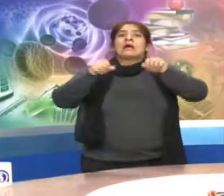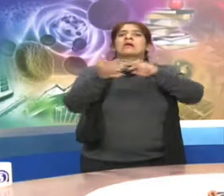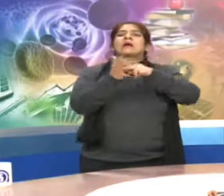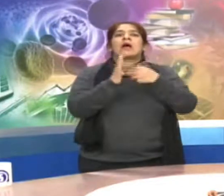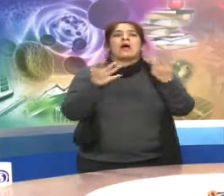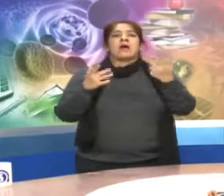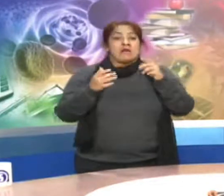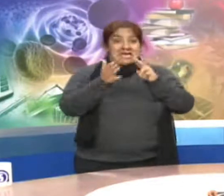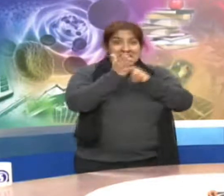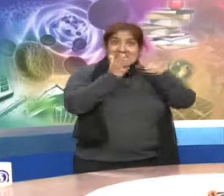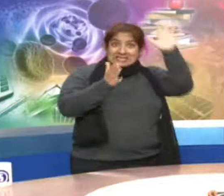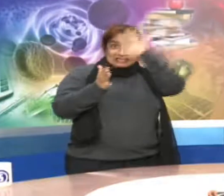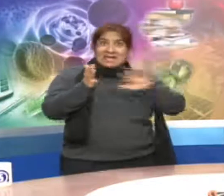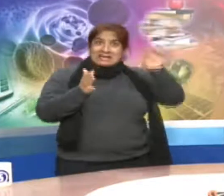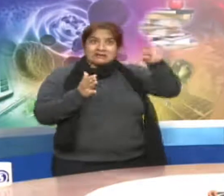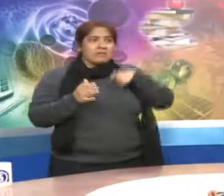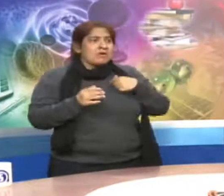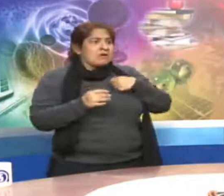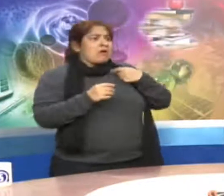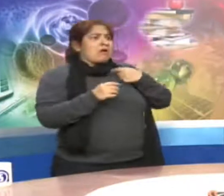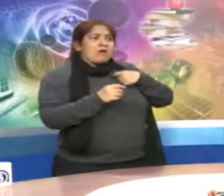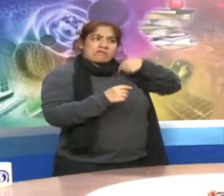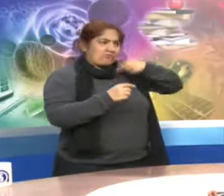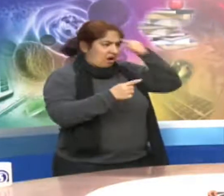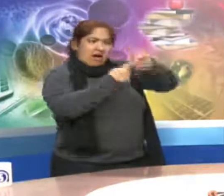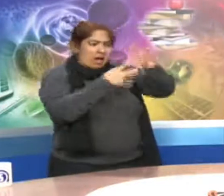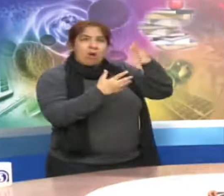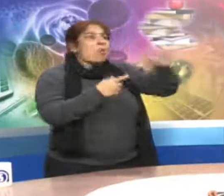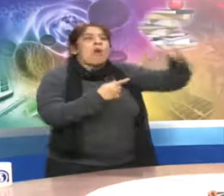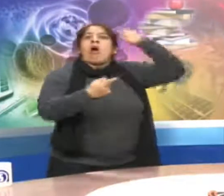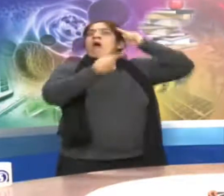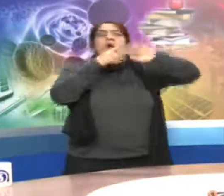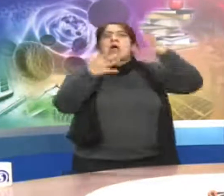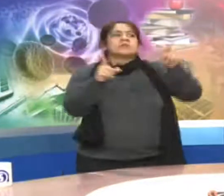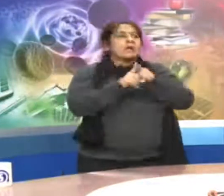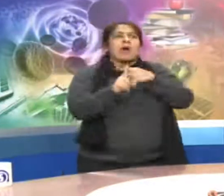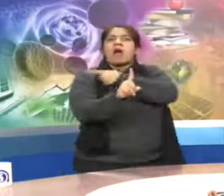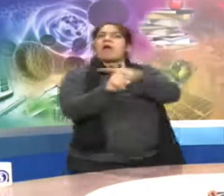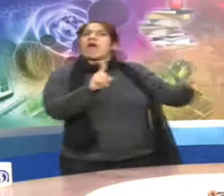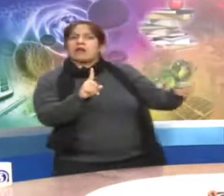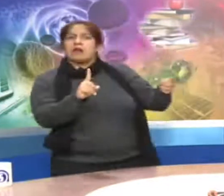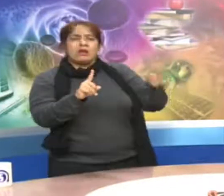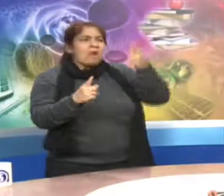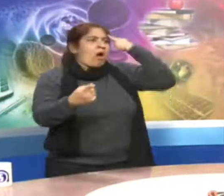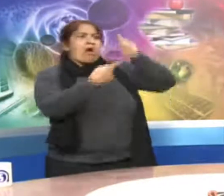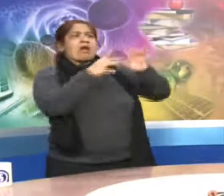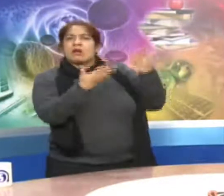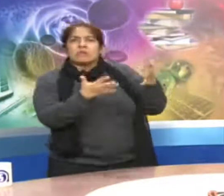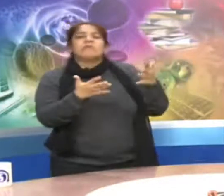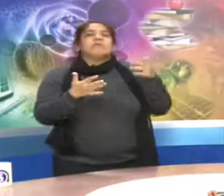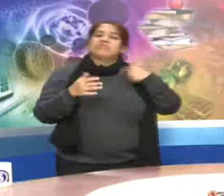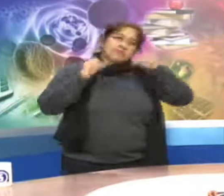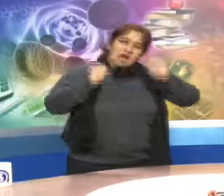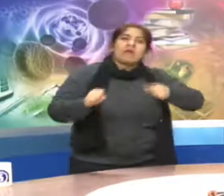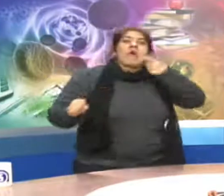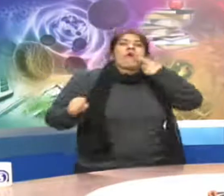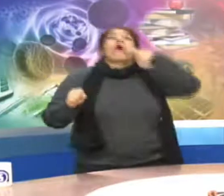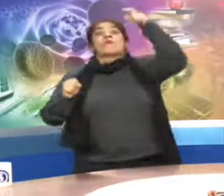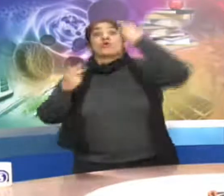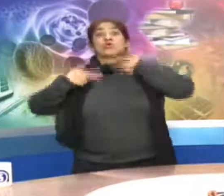In Supreme Court, it can handle claims made against National Commission and must be